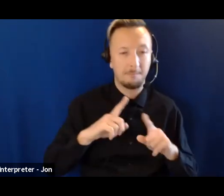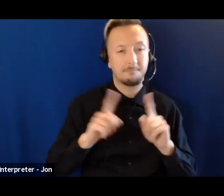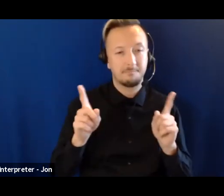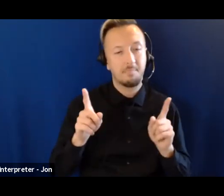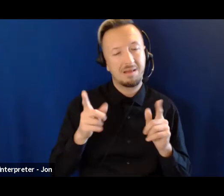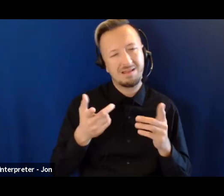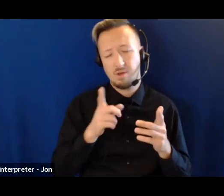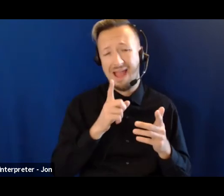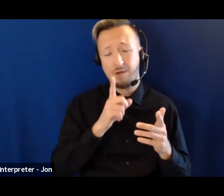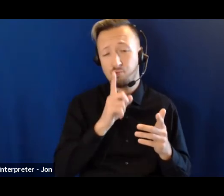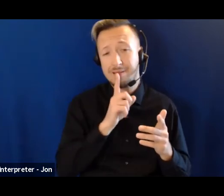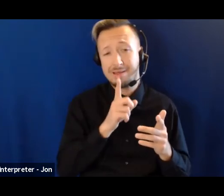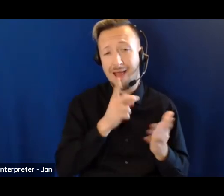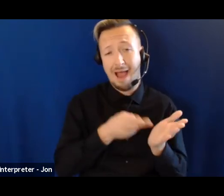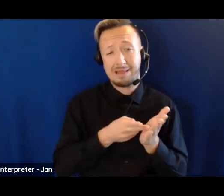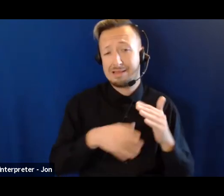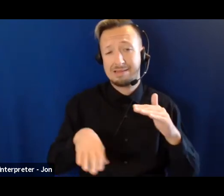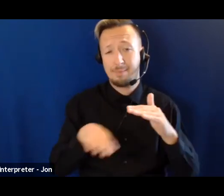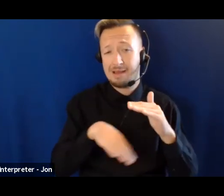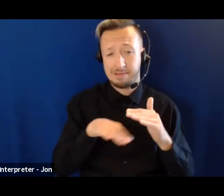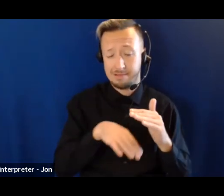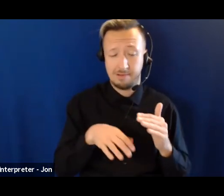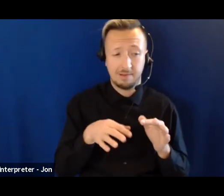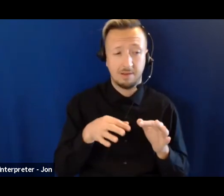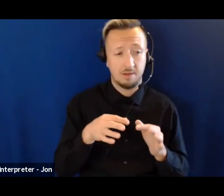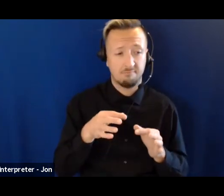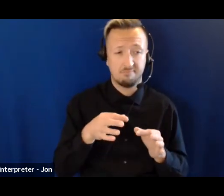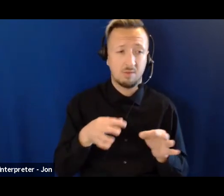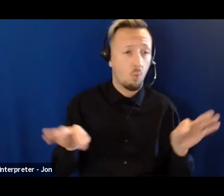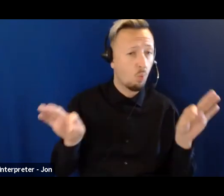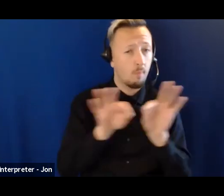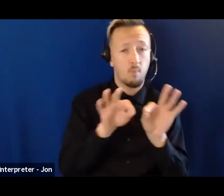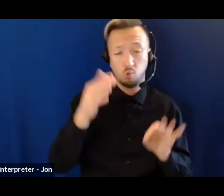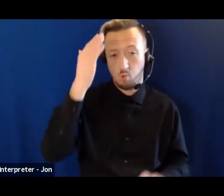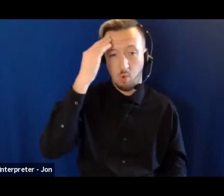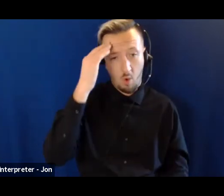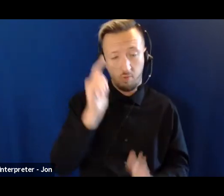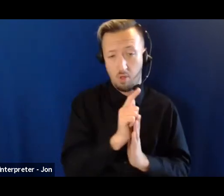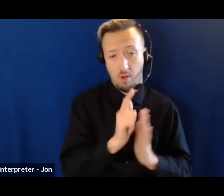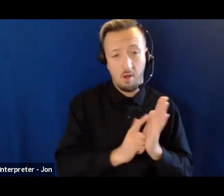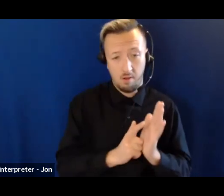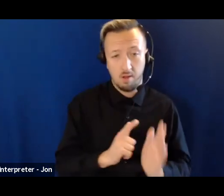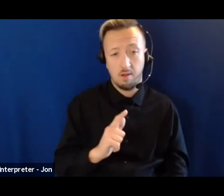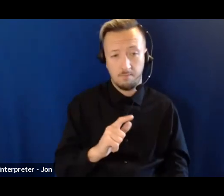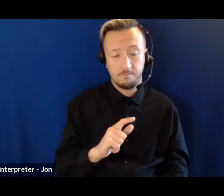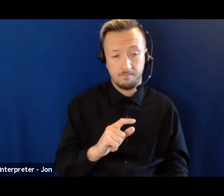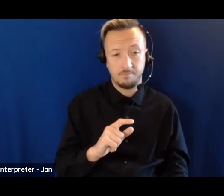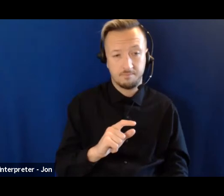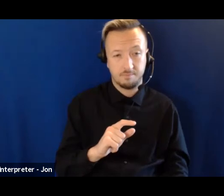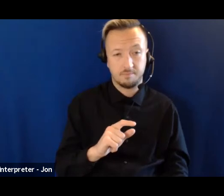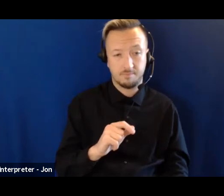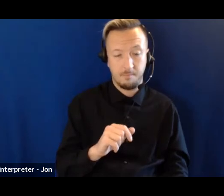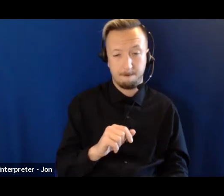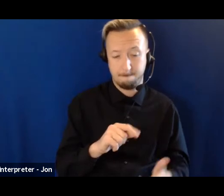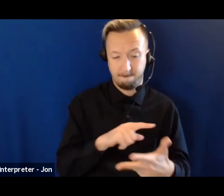pretty basic stuff, and you really do need to know it. And like I said, there are